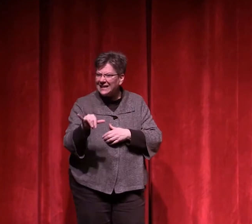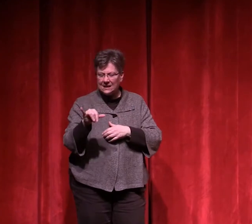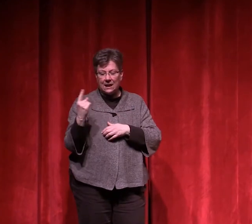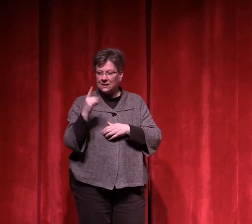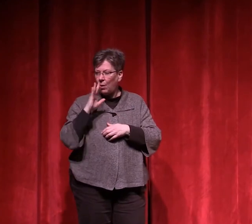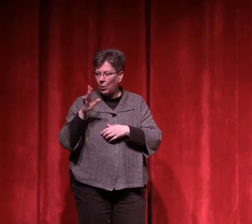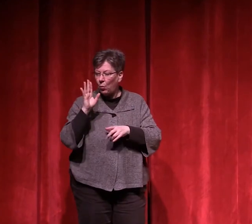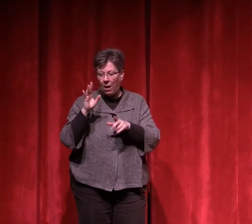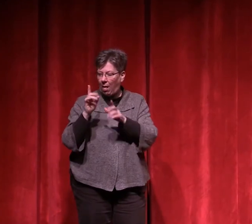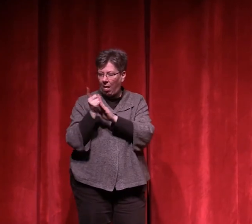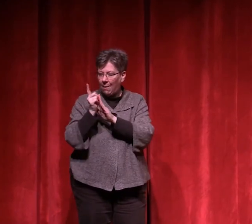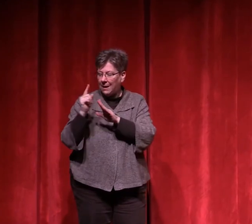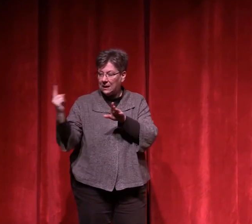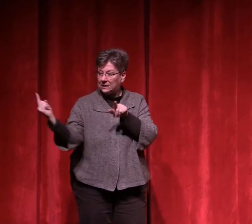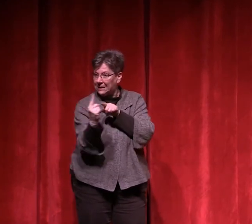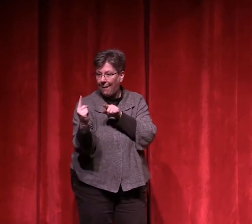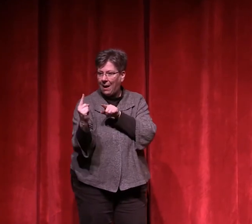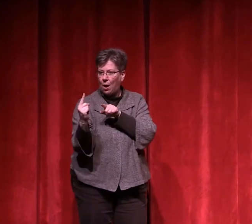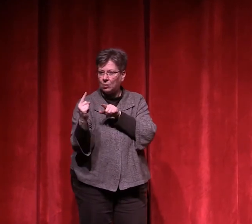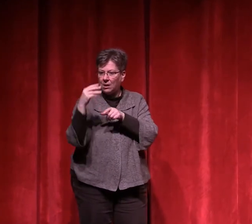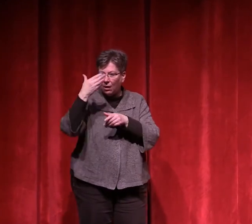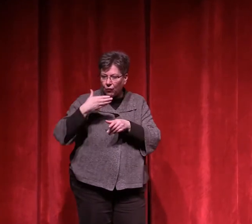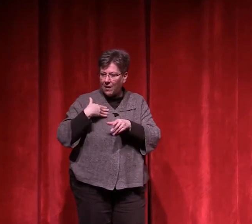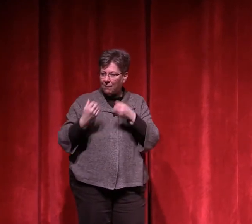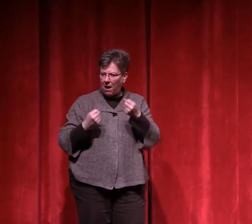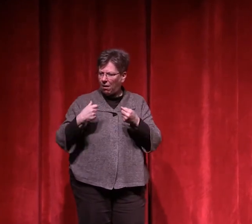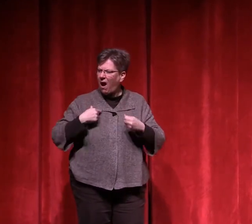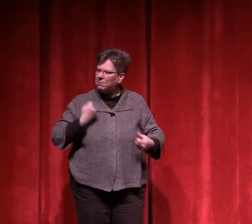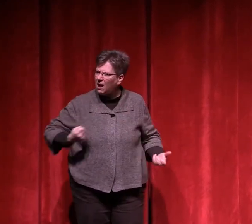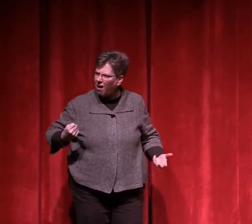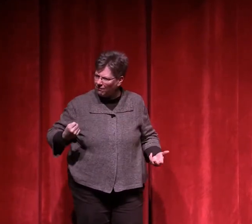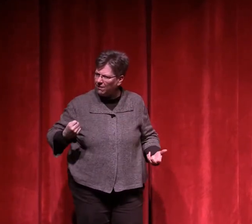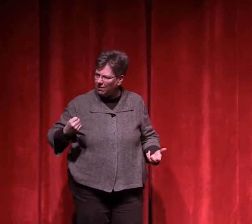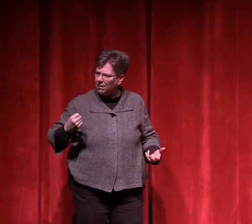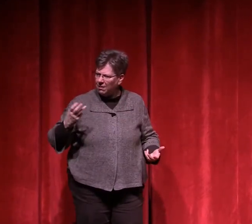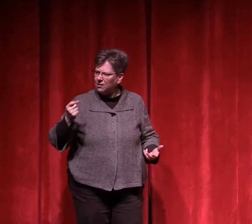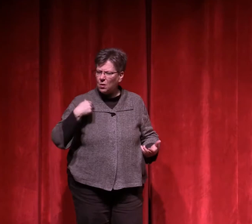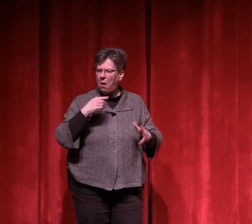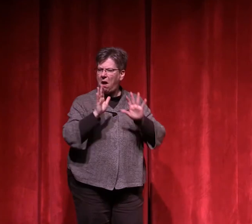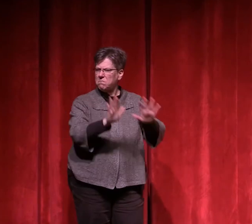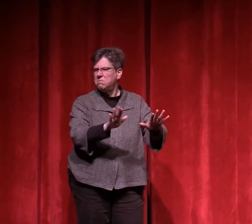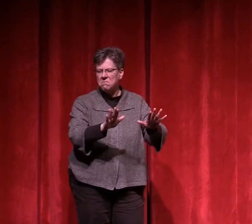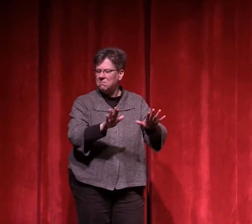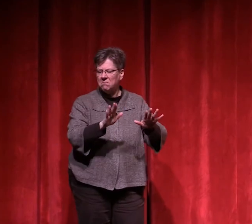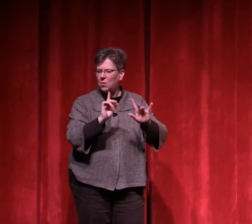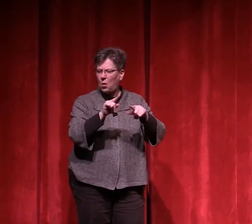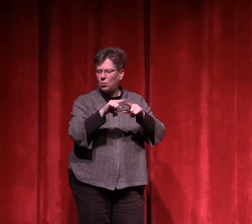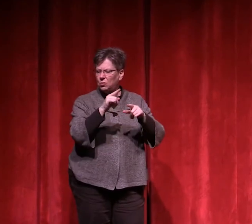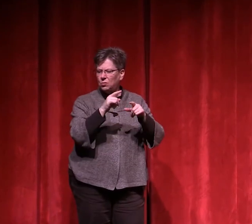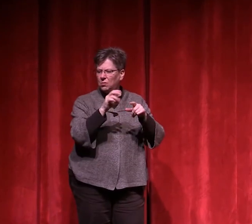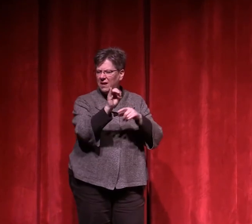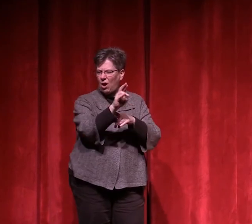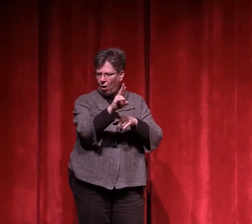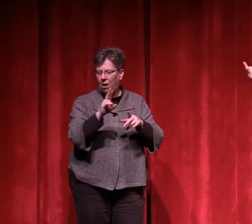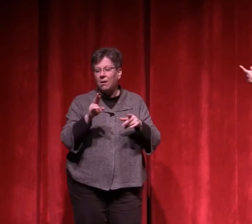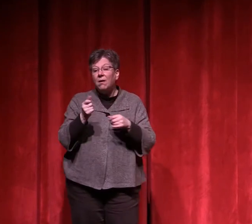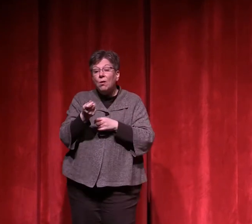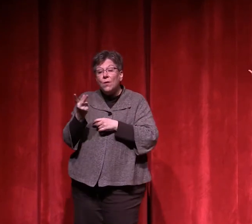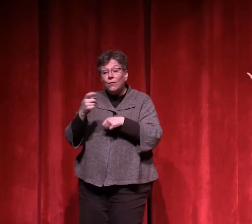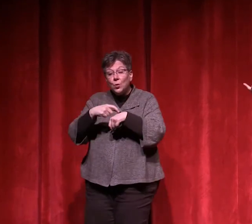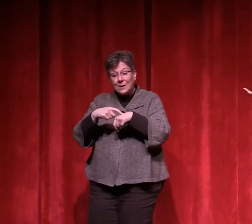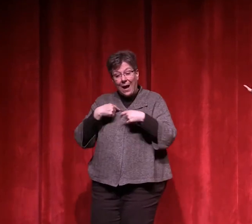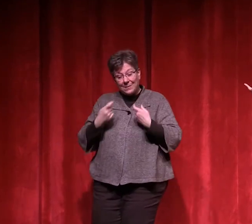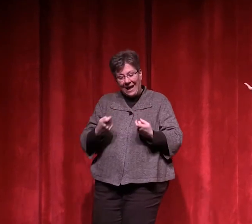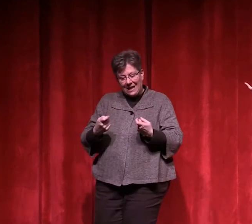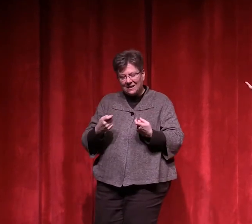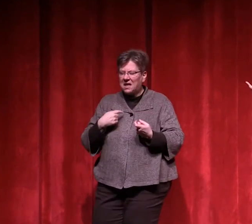out in front of my car in any moment. I am tough, man. You know, the few times I skied, really, I could have just